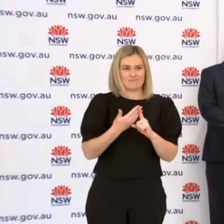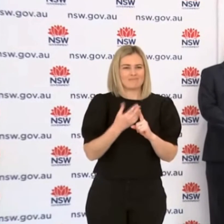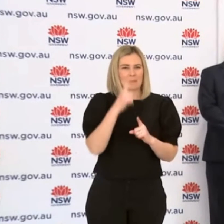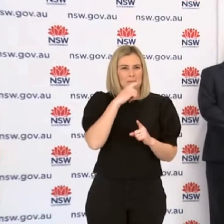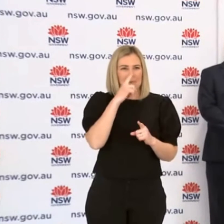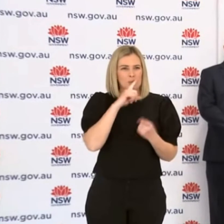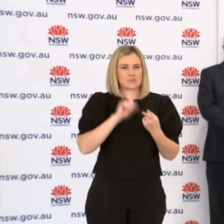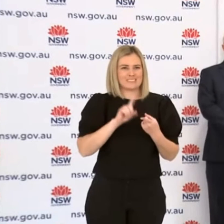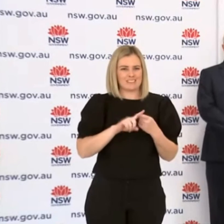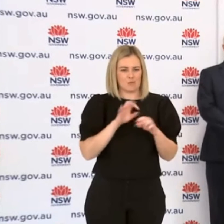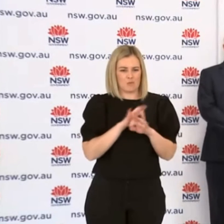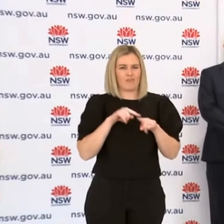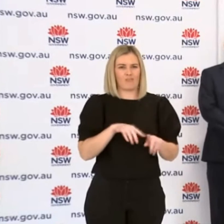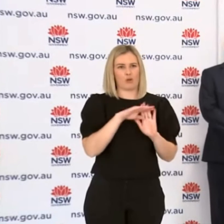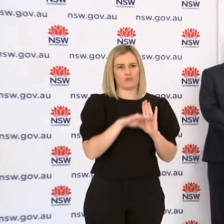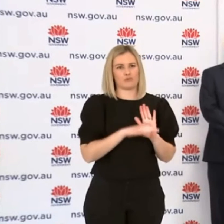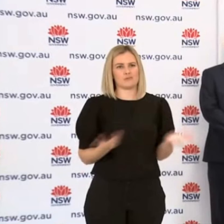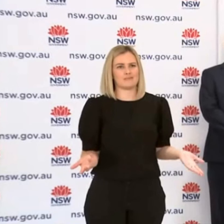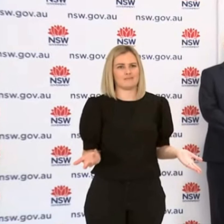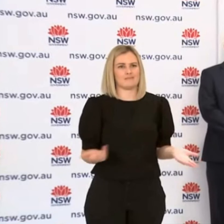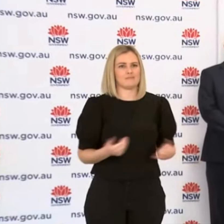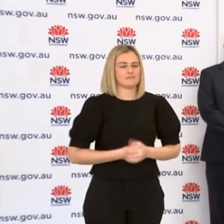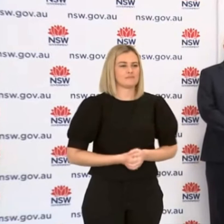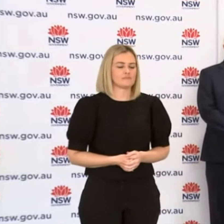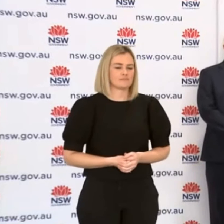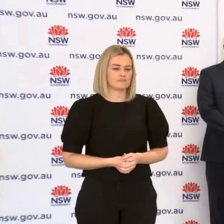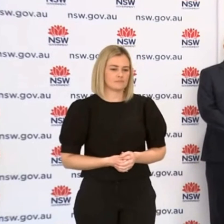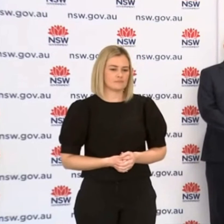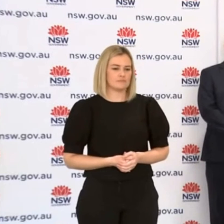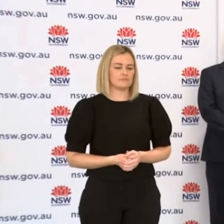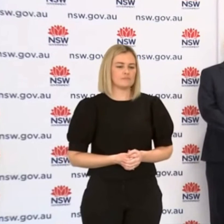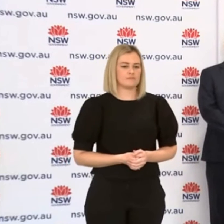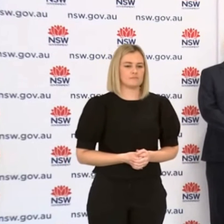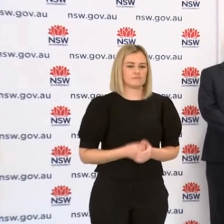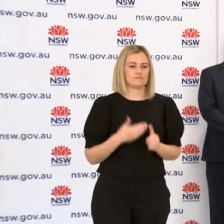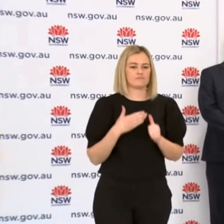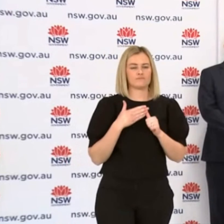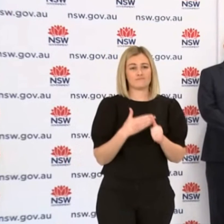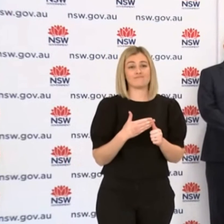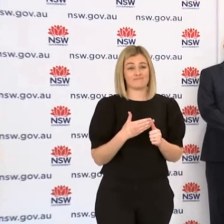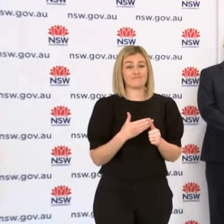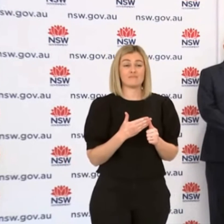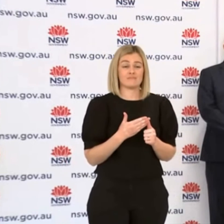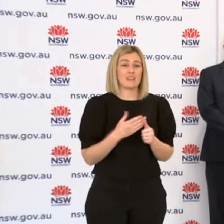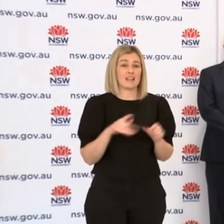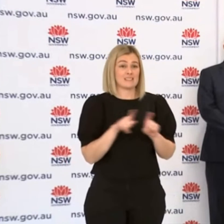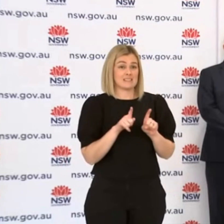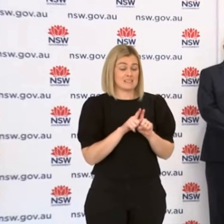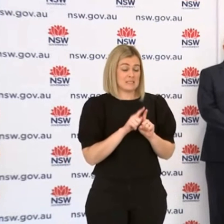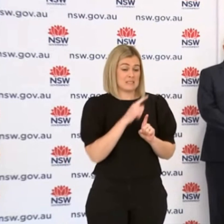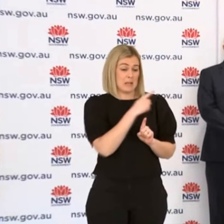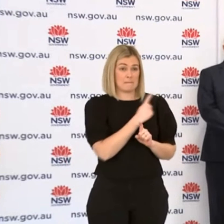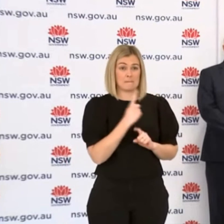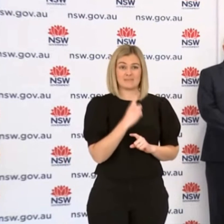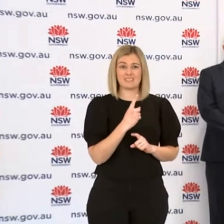guess the last part of the question I think is really important, and the Minister alluded to that, where this is a shared responsibility. There is